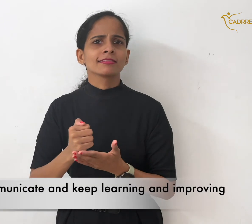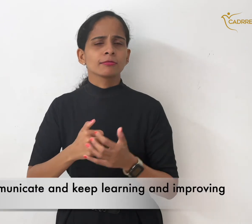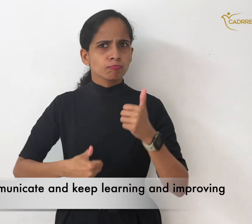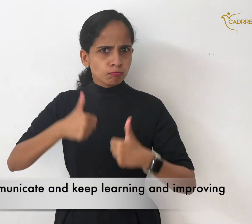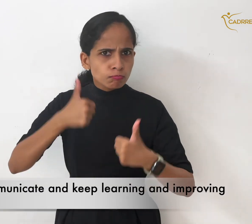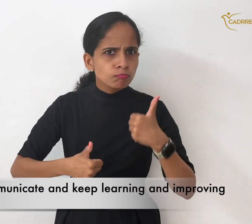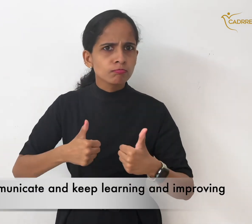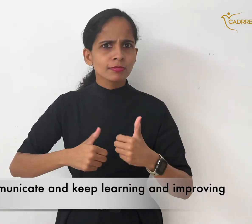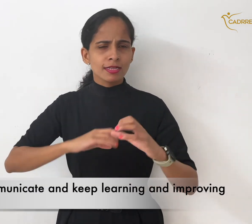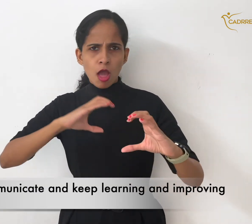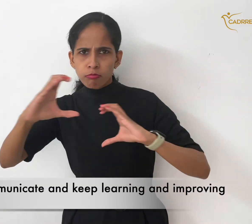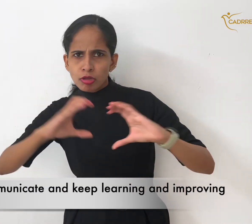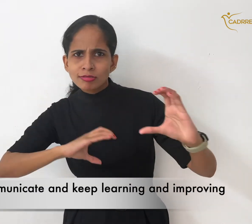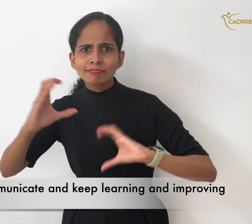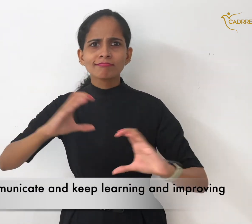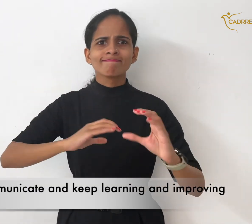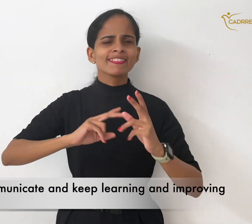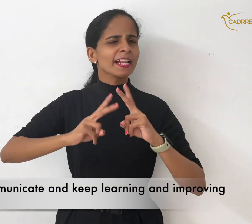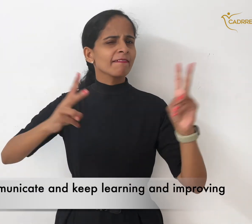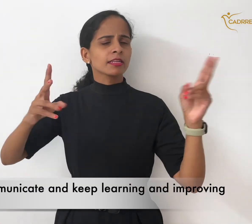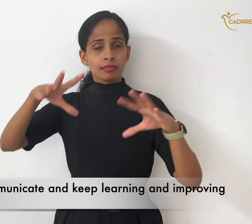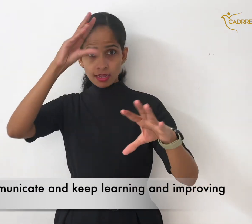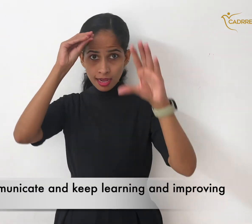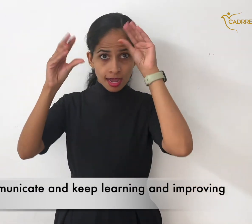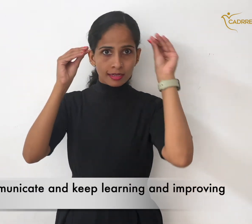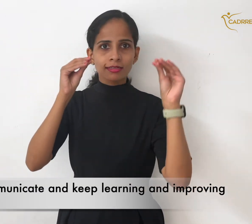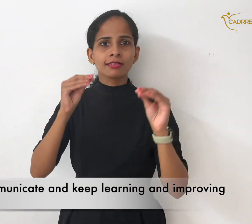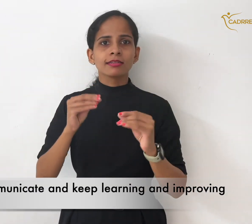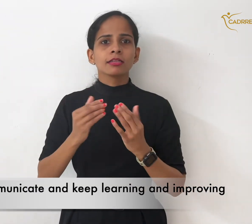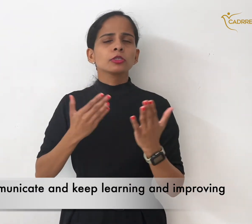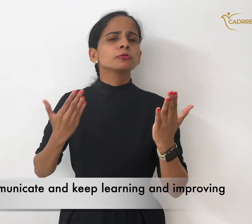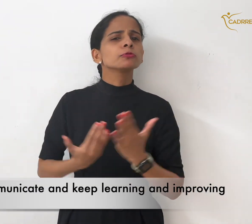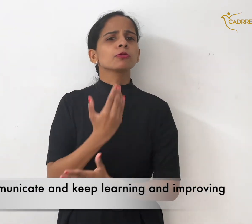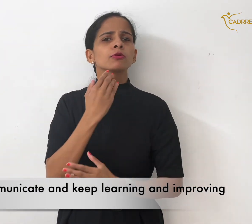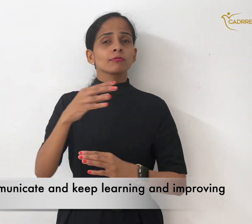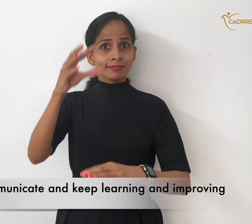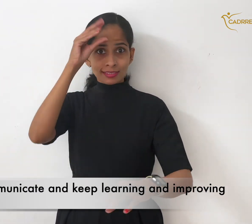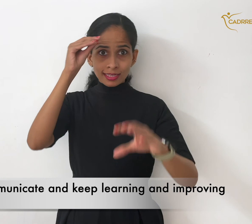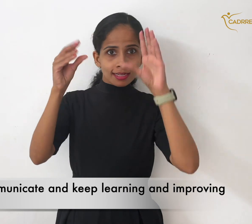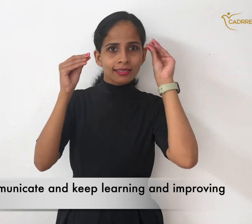Test yourself, communicate, and keep learning